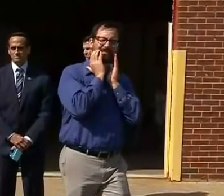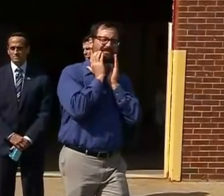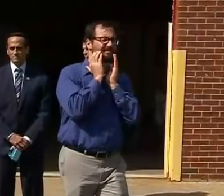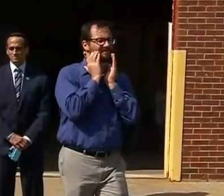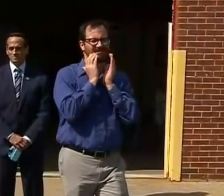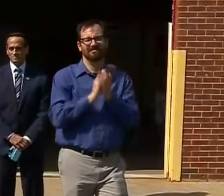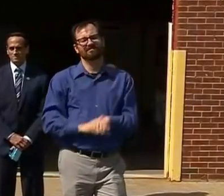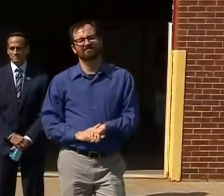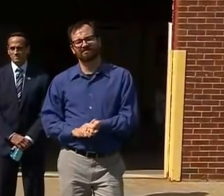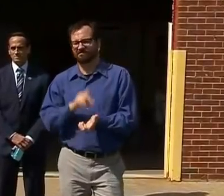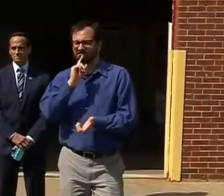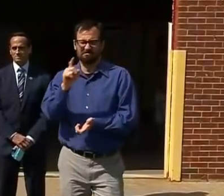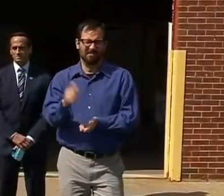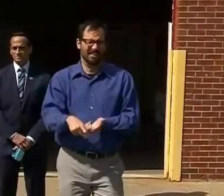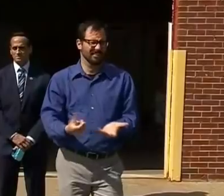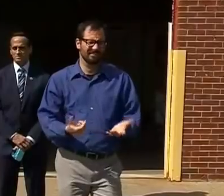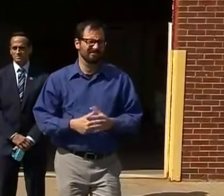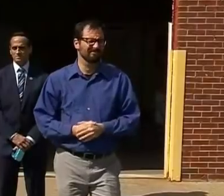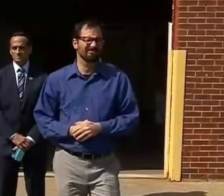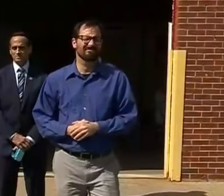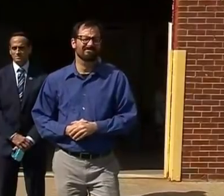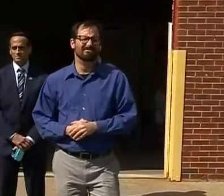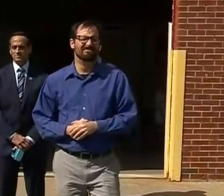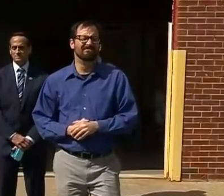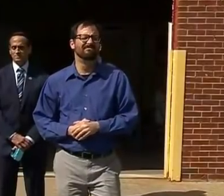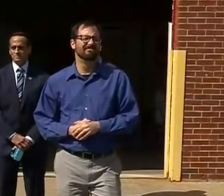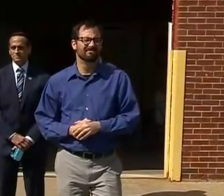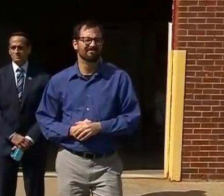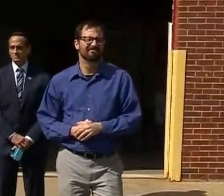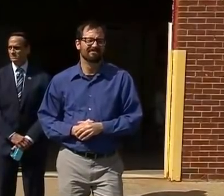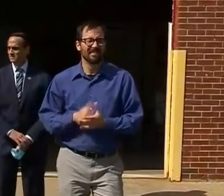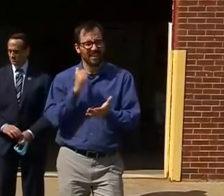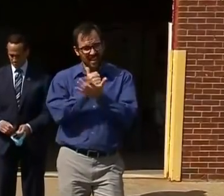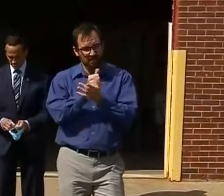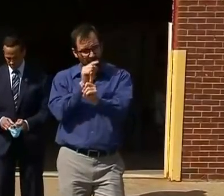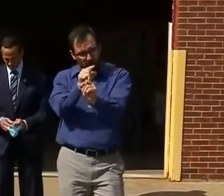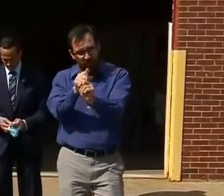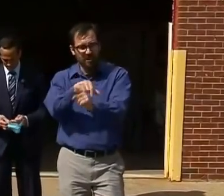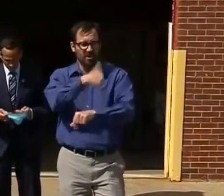it will help not just you, but it will also help other people as well. Thanks, everybody.